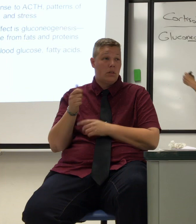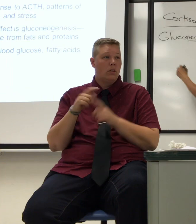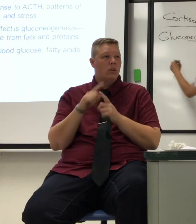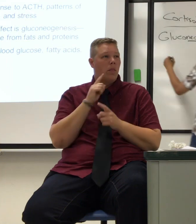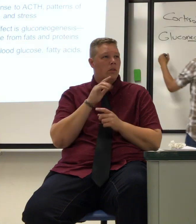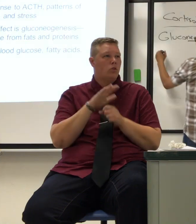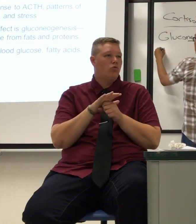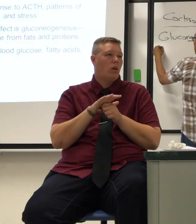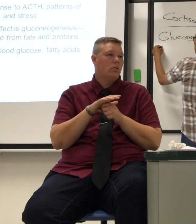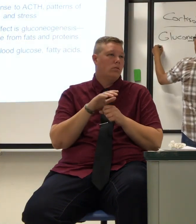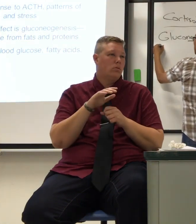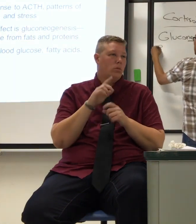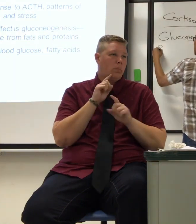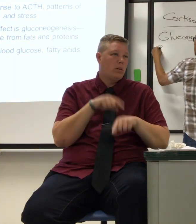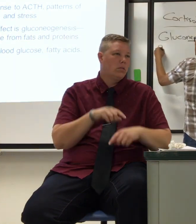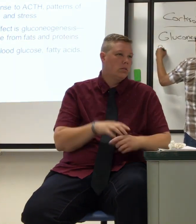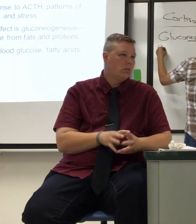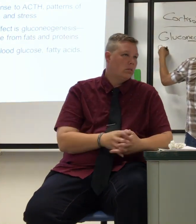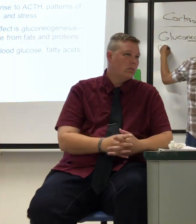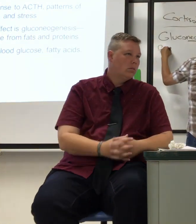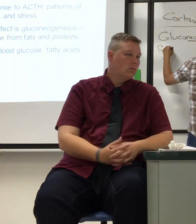situation.